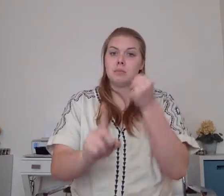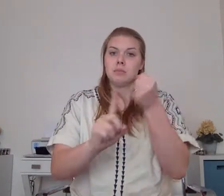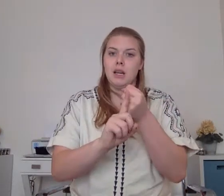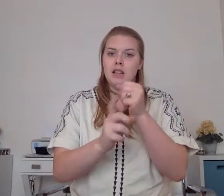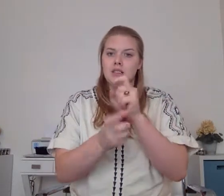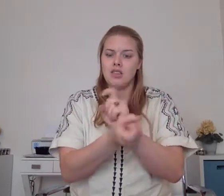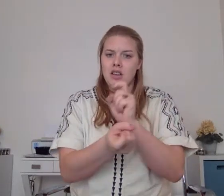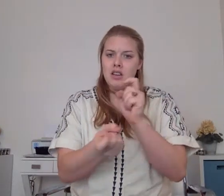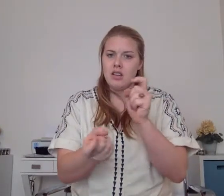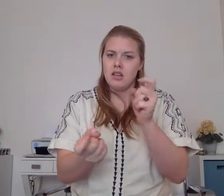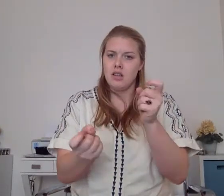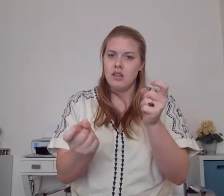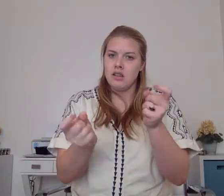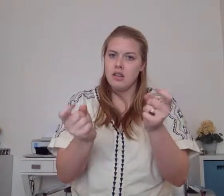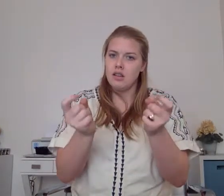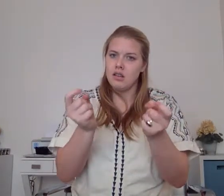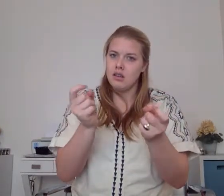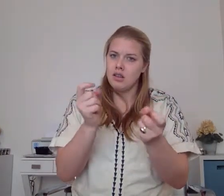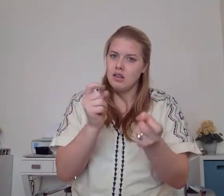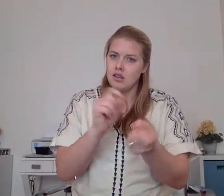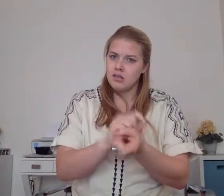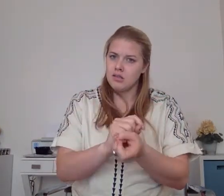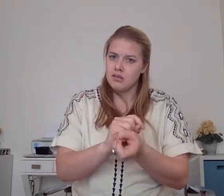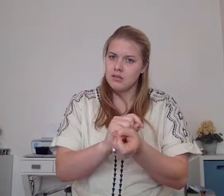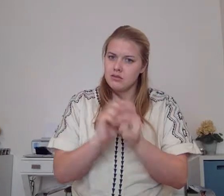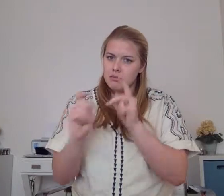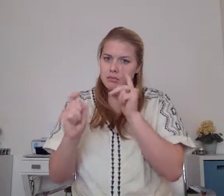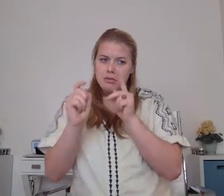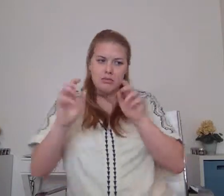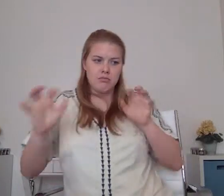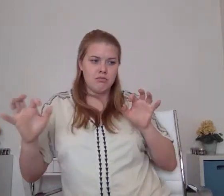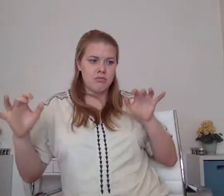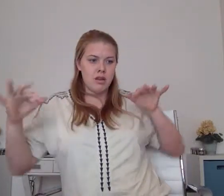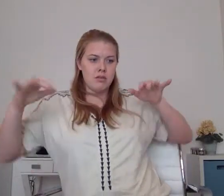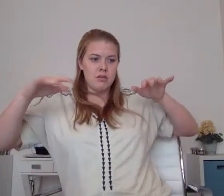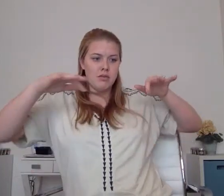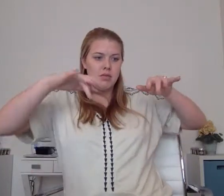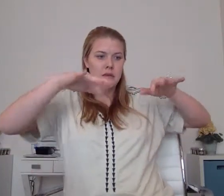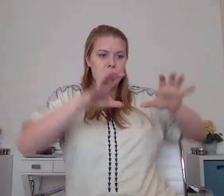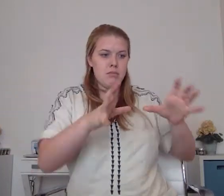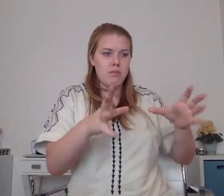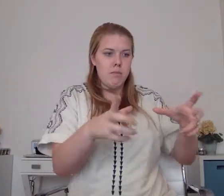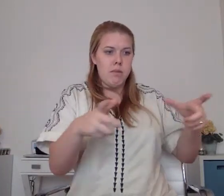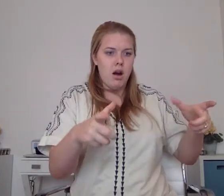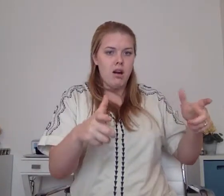club became more popular, and we started to have new members. I remember